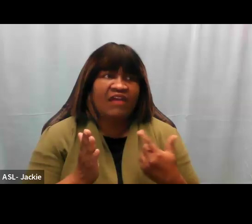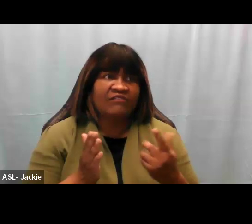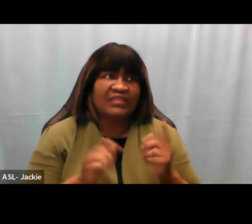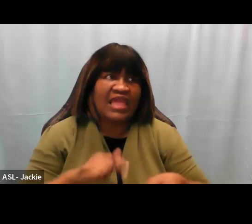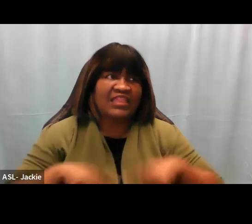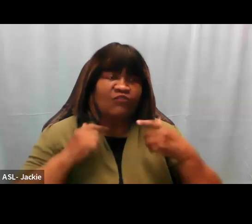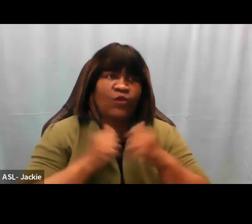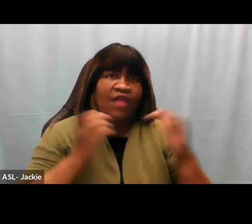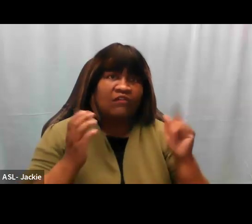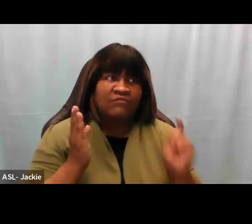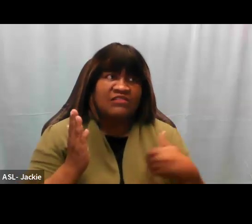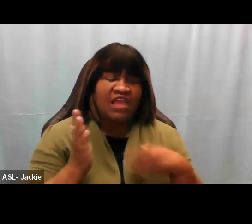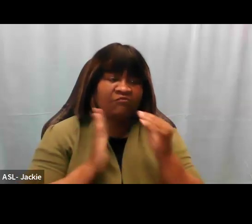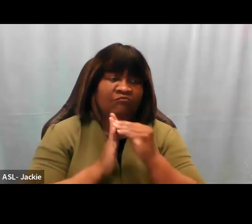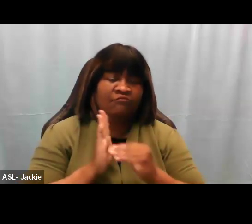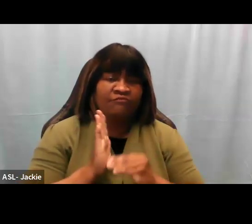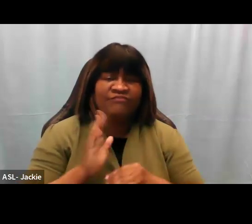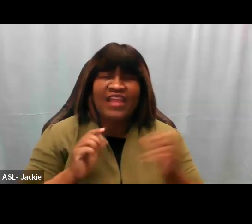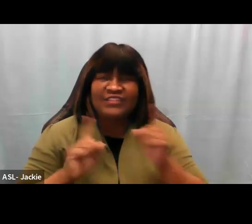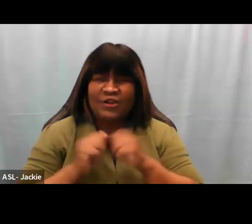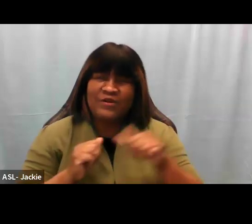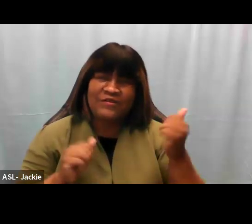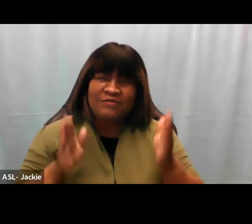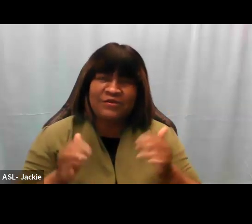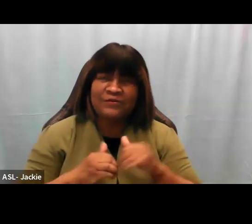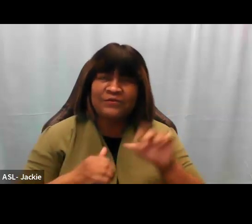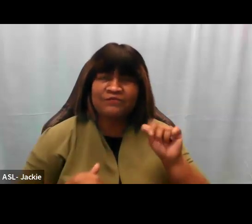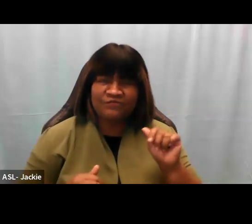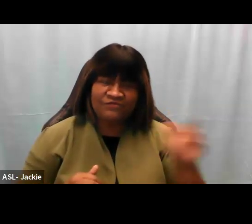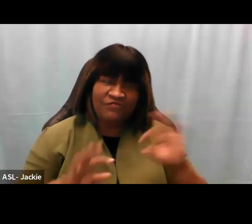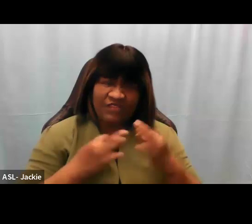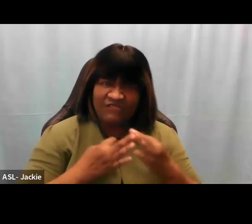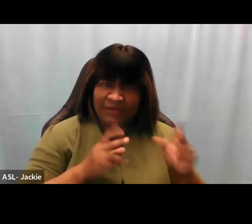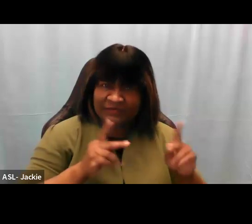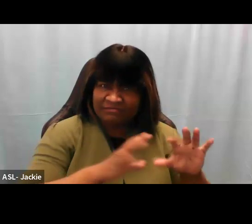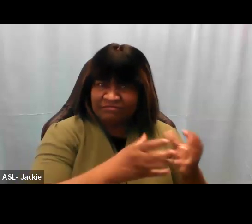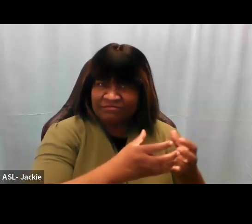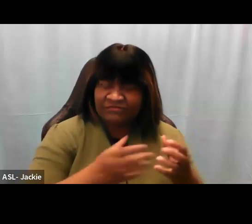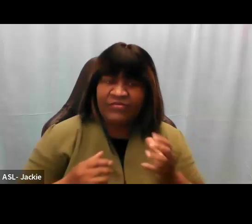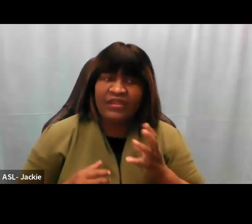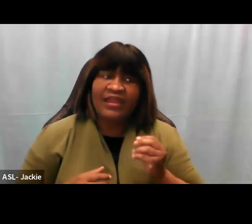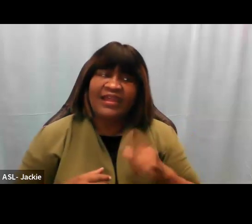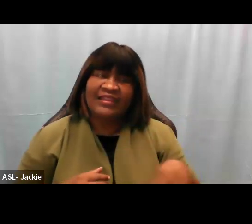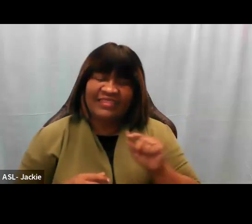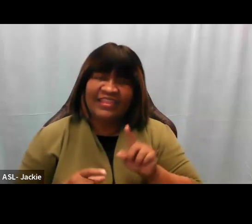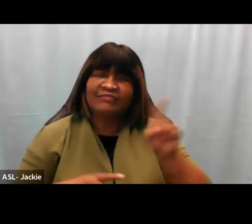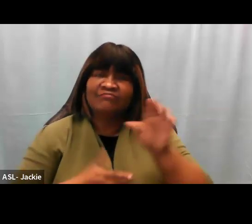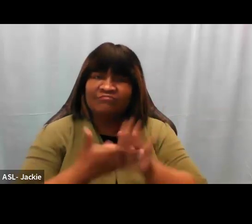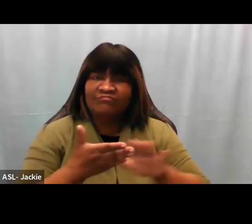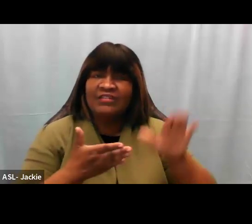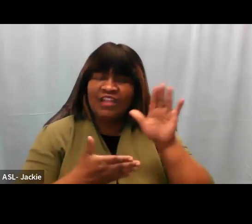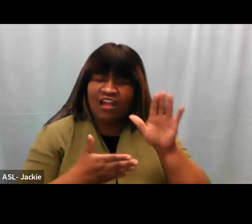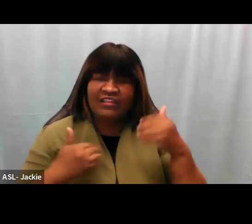to a person with a disability and their family member, and they attended a college where they